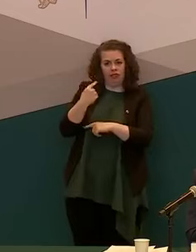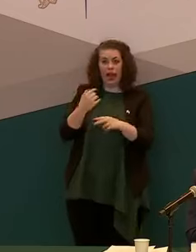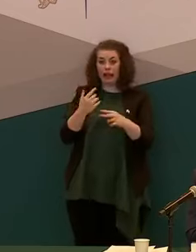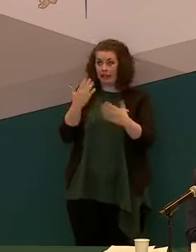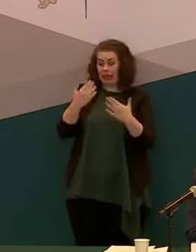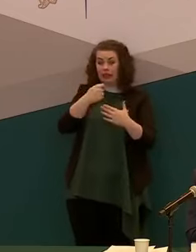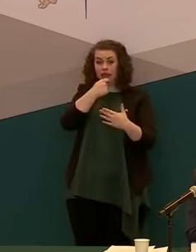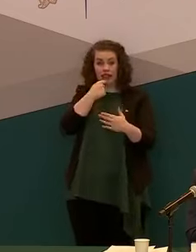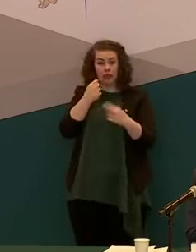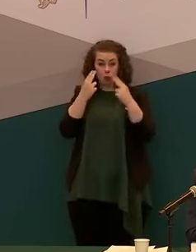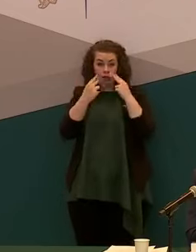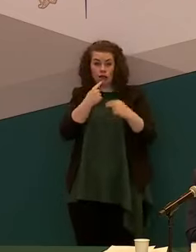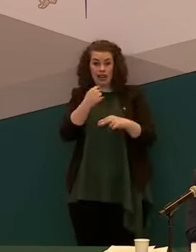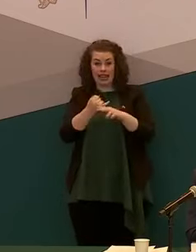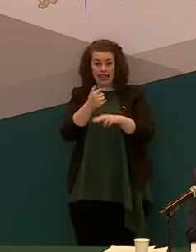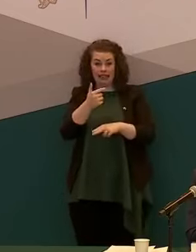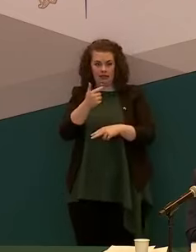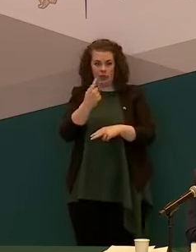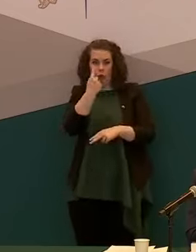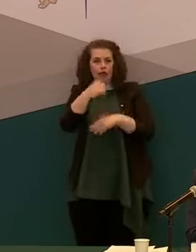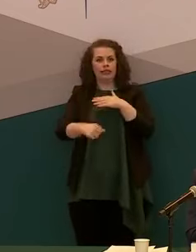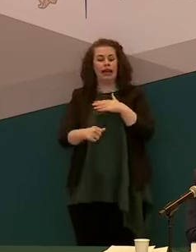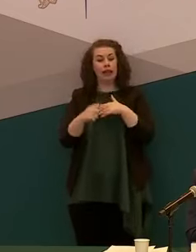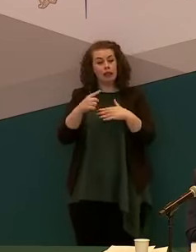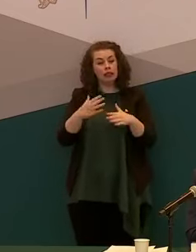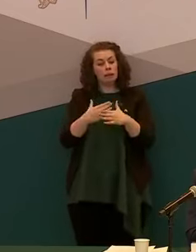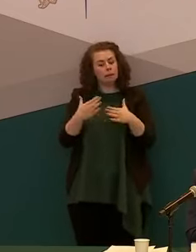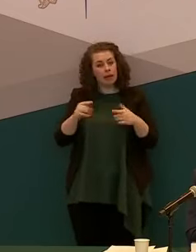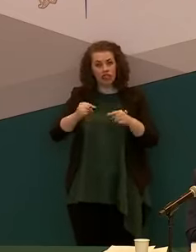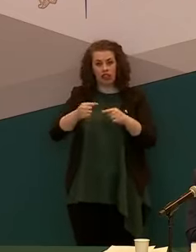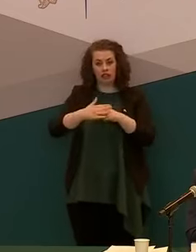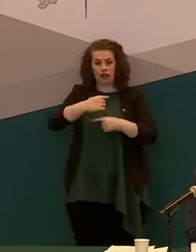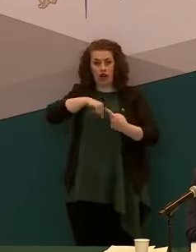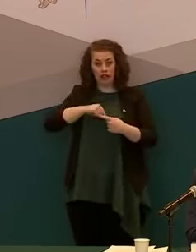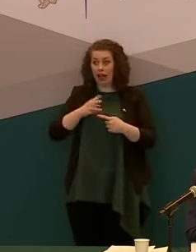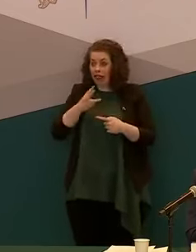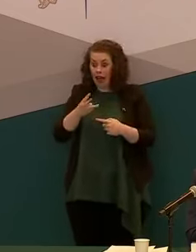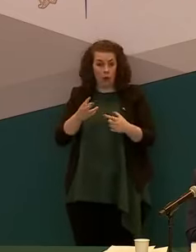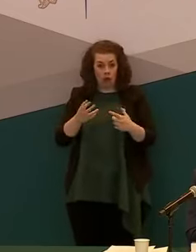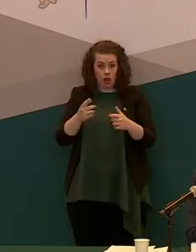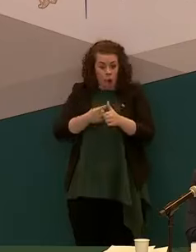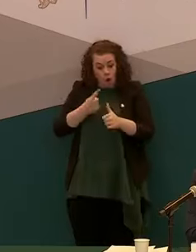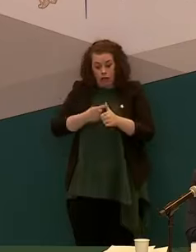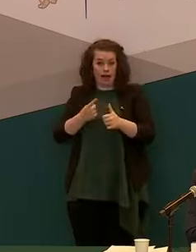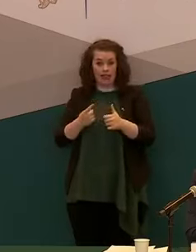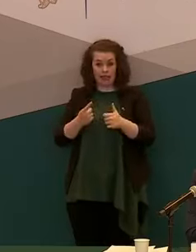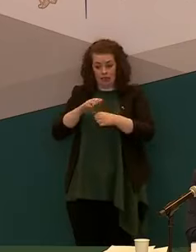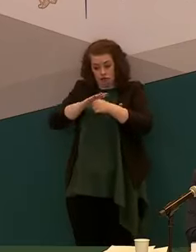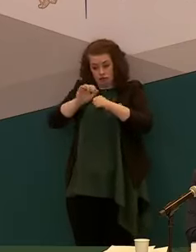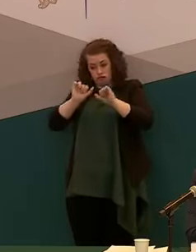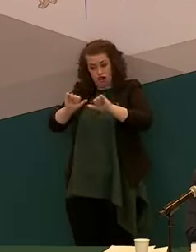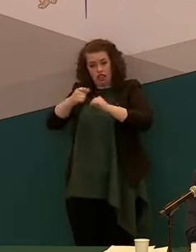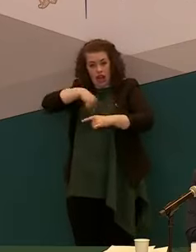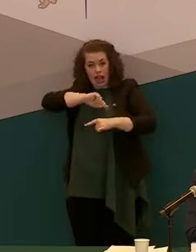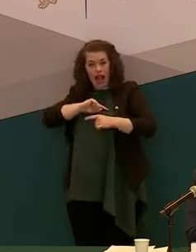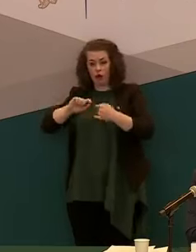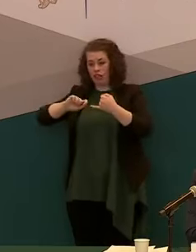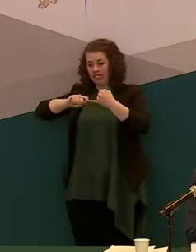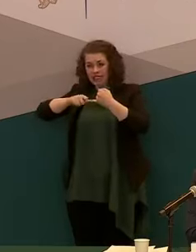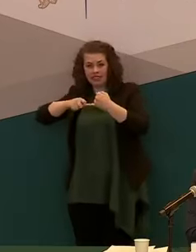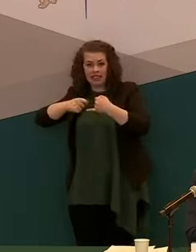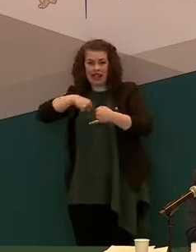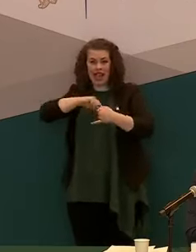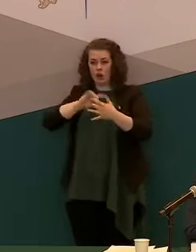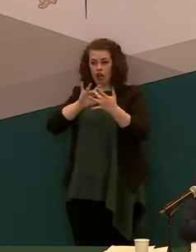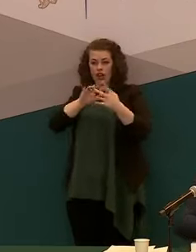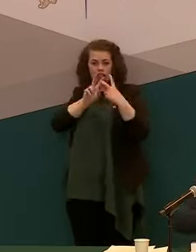is what it's identifying. That's going to be a significant challenge. It's going to put pressure on our testing capacity, on our sampling capacity, on our contact